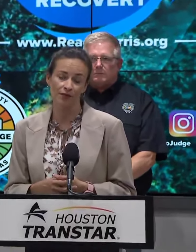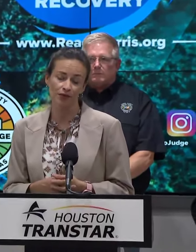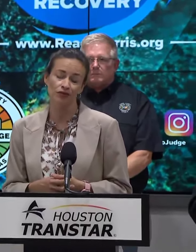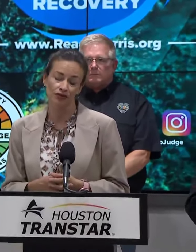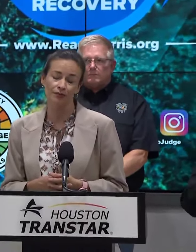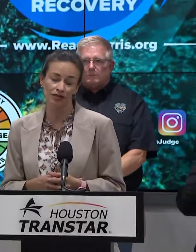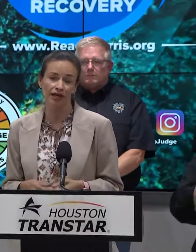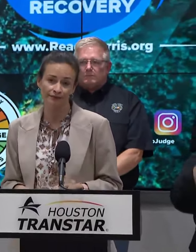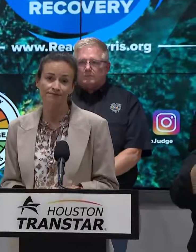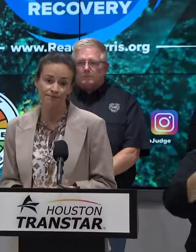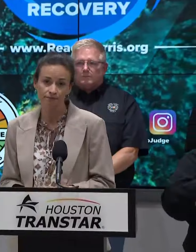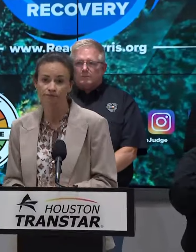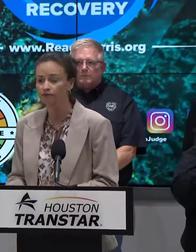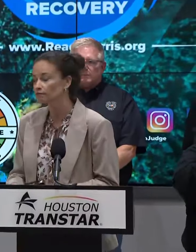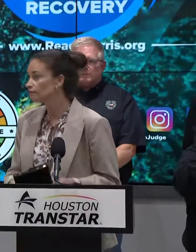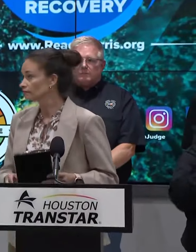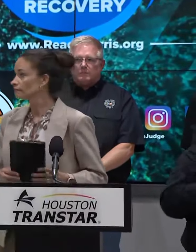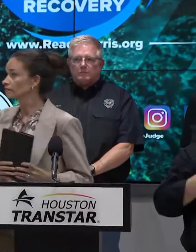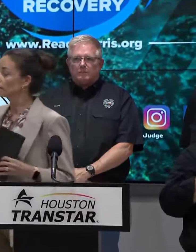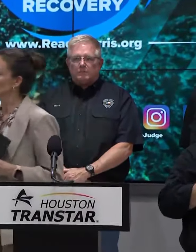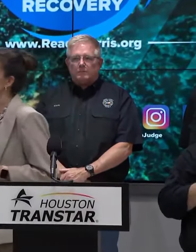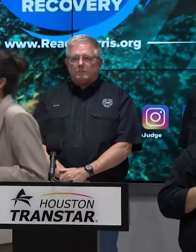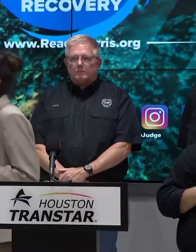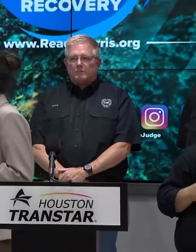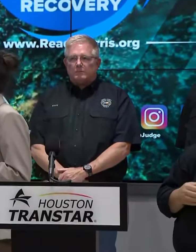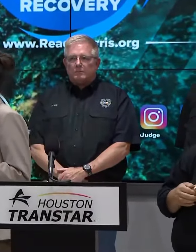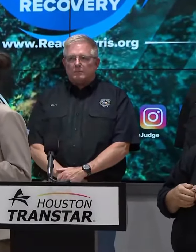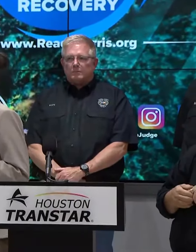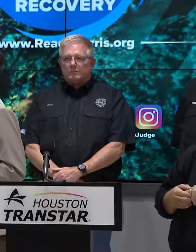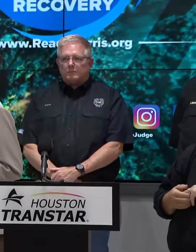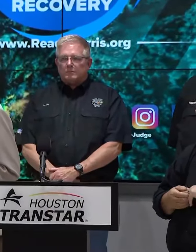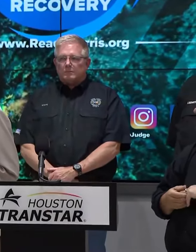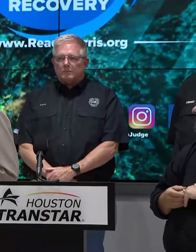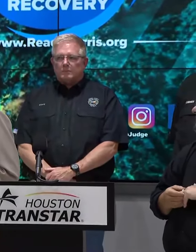you can give of them, we truly appreciate. The judge wants you to talk about how long they may be